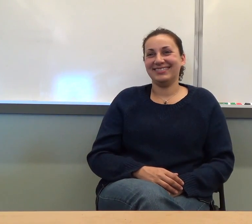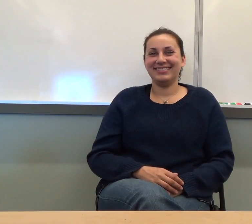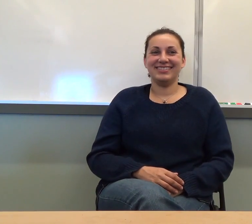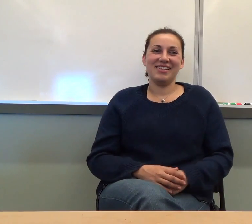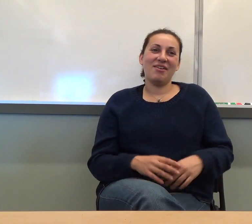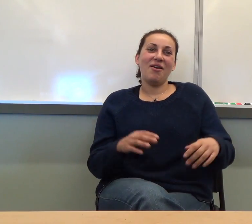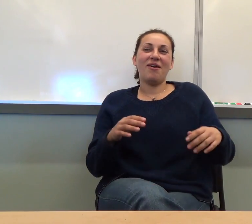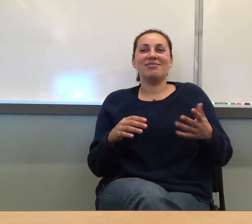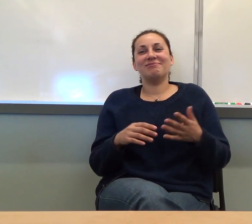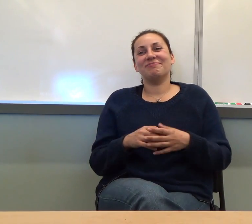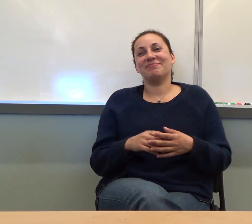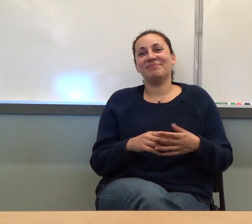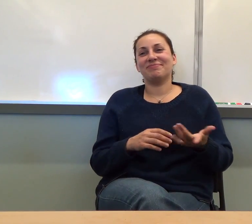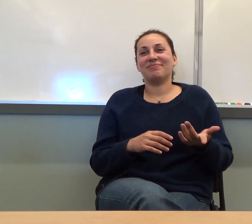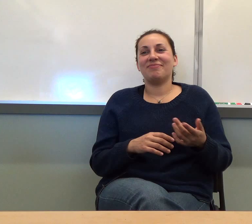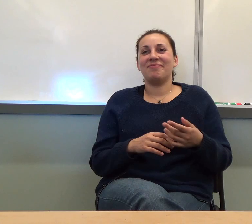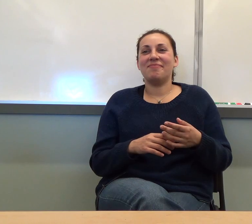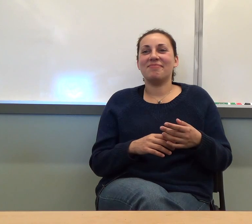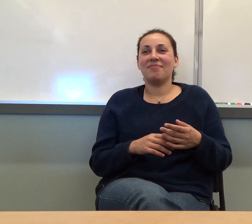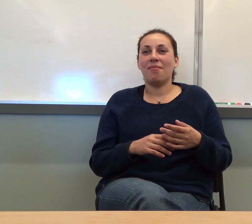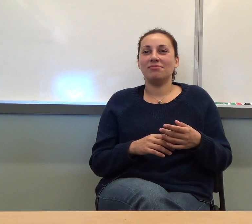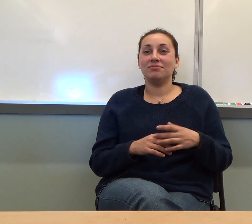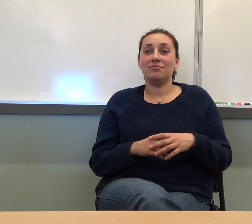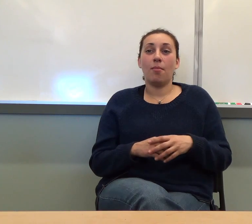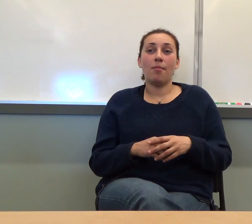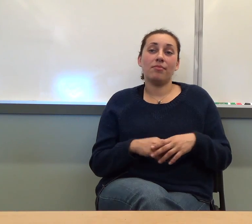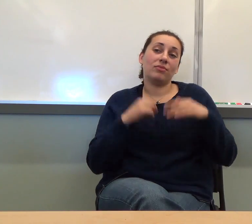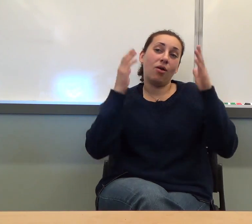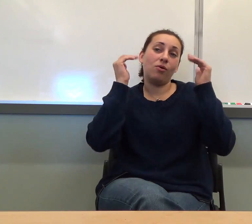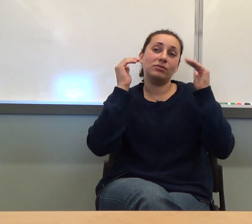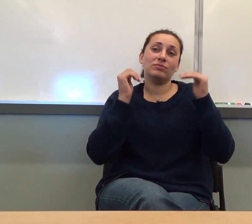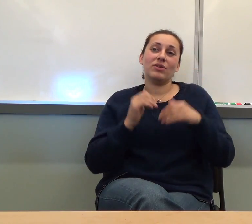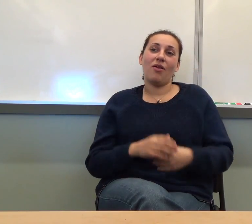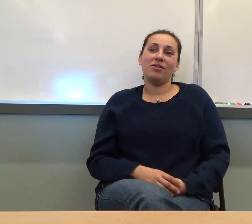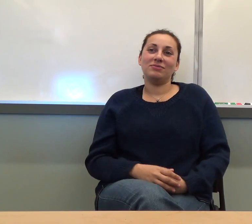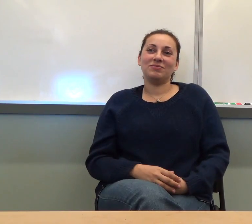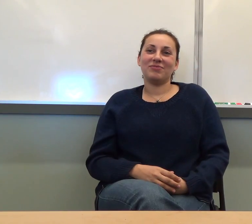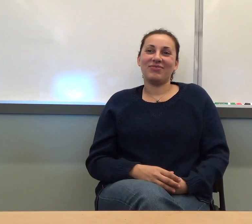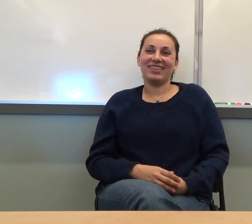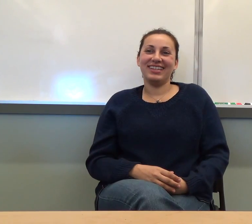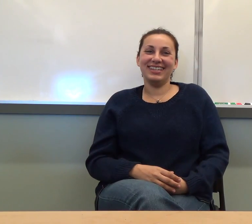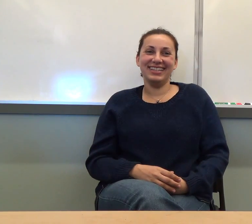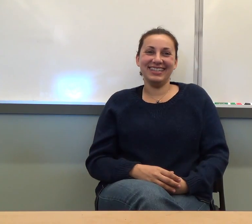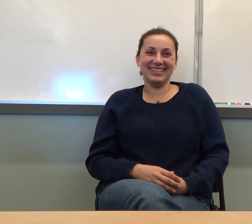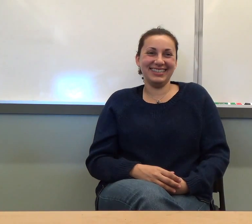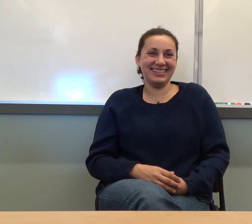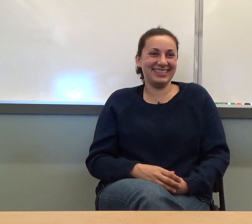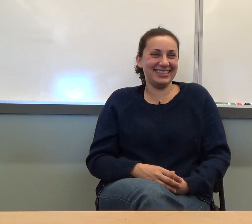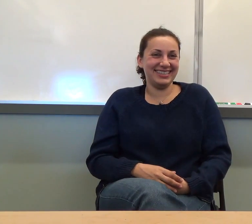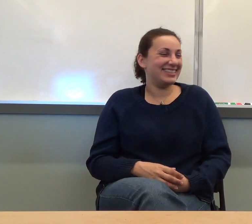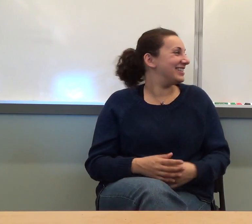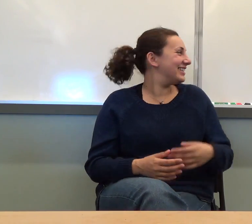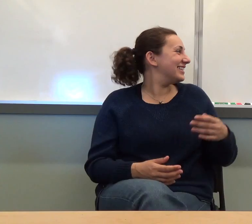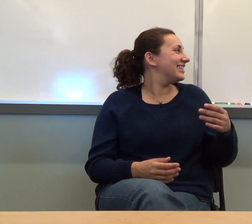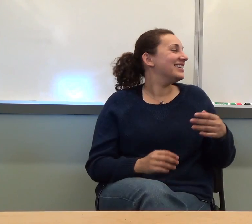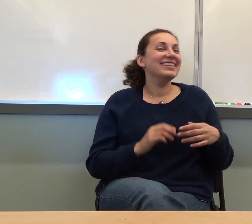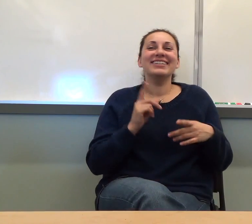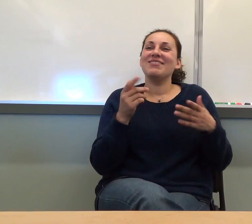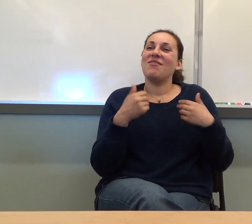options. Find the unit price per ounce and determine which is the best buy. So you've got sort of a medium-sized jar of apple